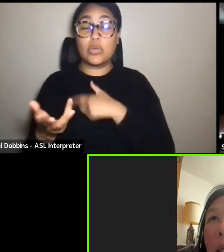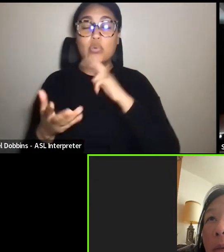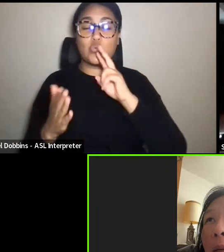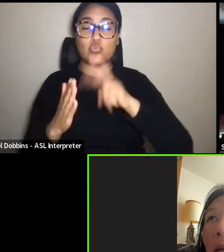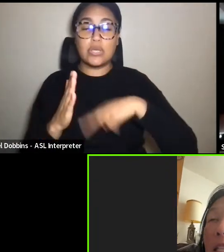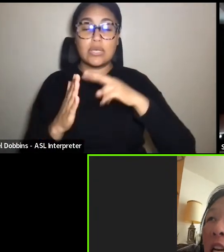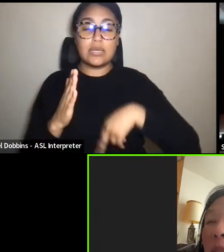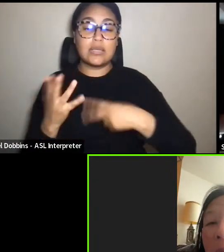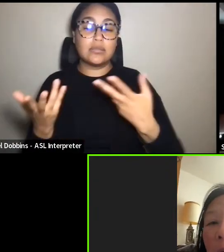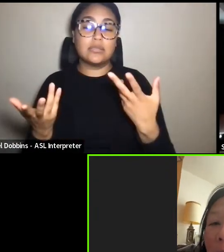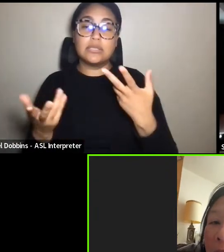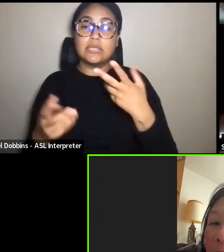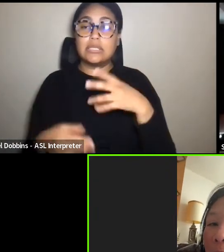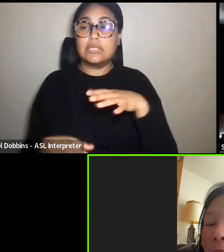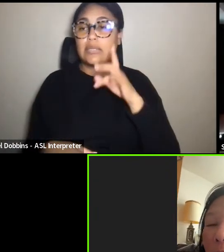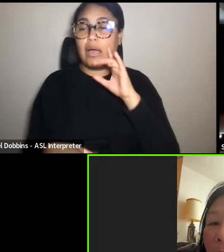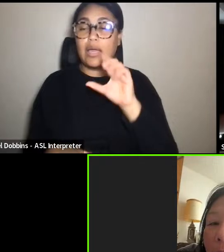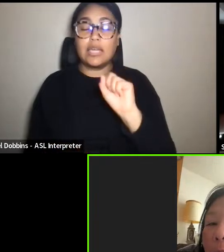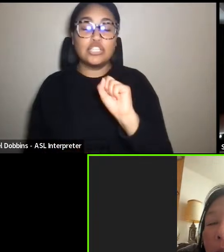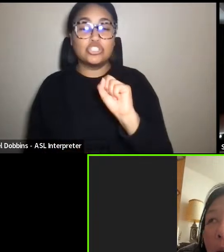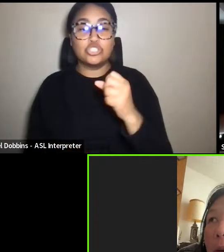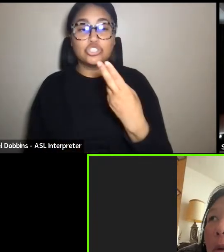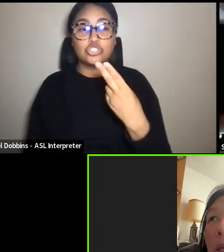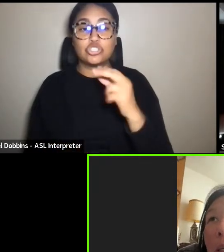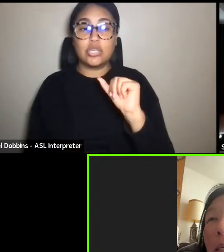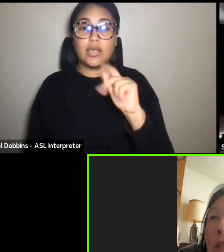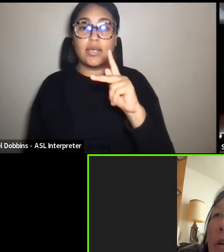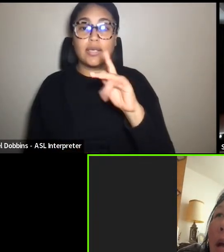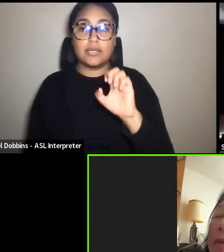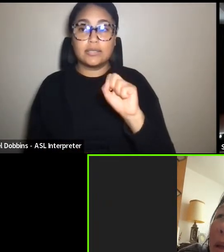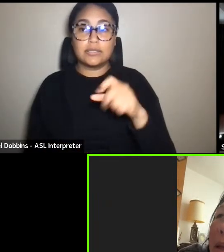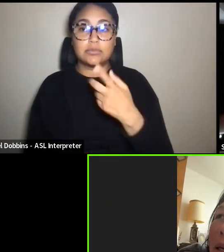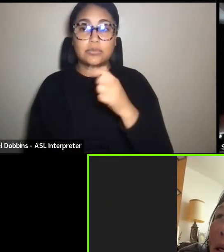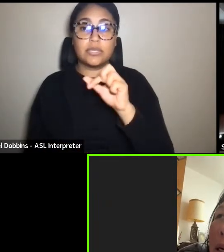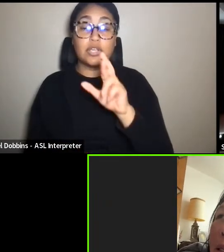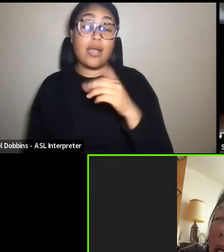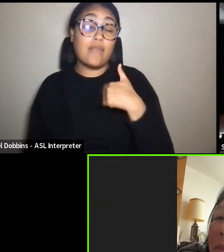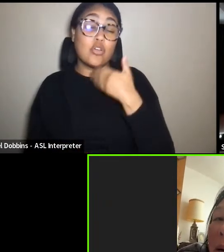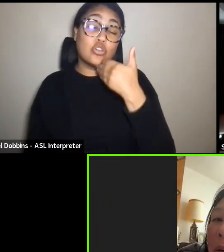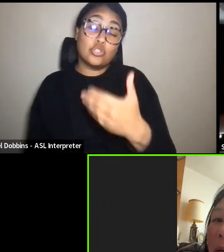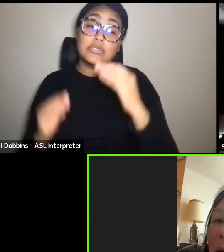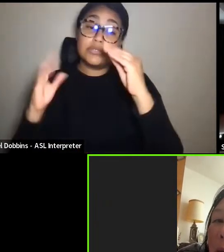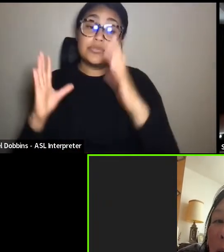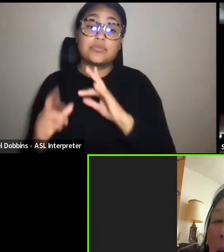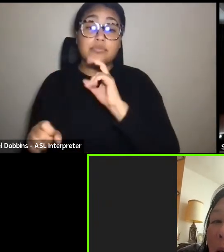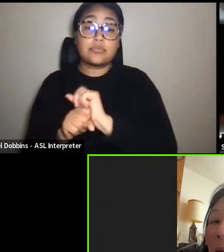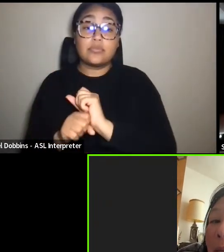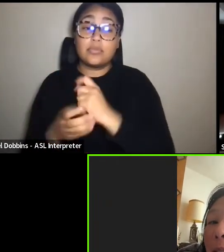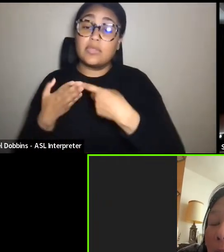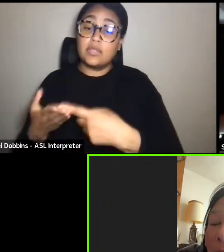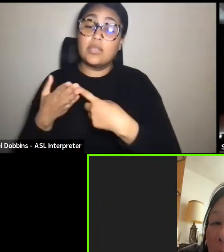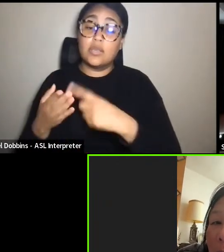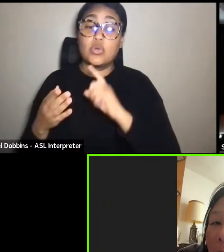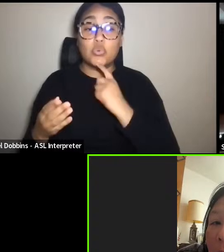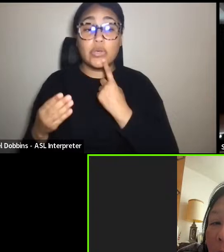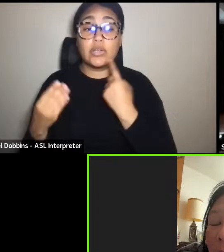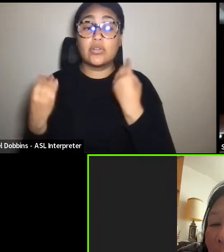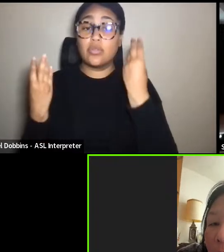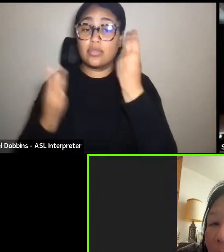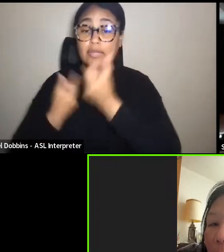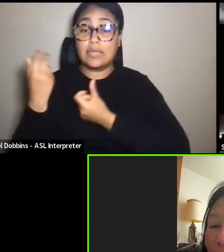reading even like Shakespeare or whatever it is. We just had a really good teacher that really talked about critical thinking, and that was in seventh